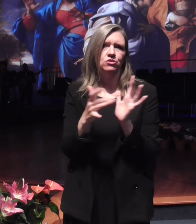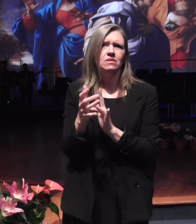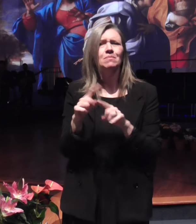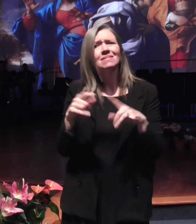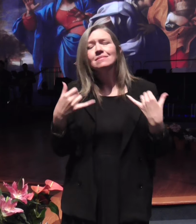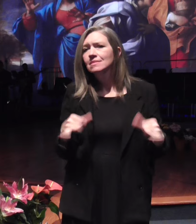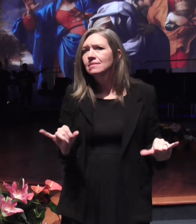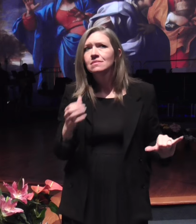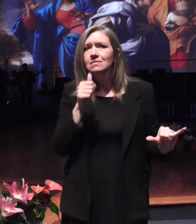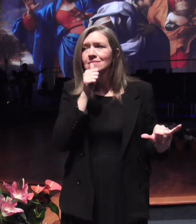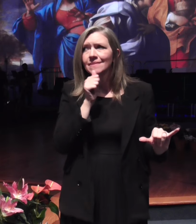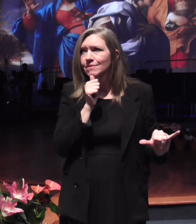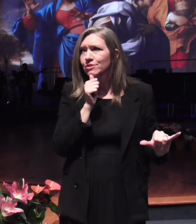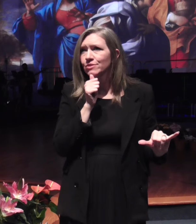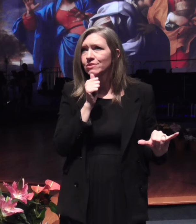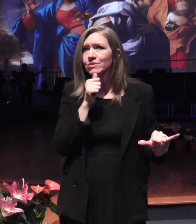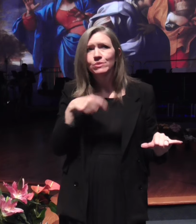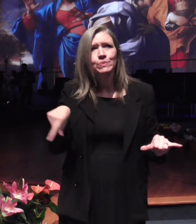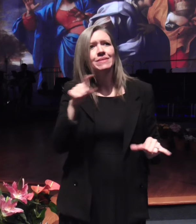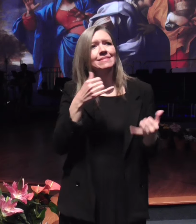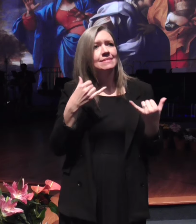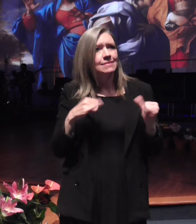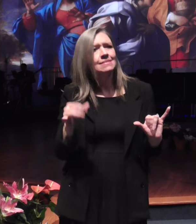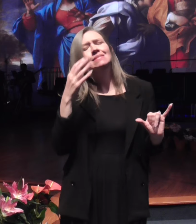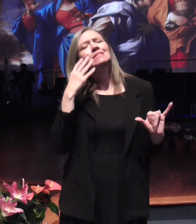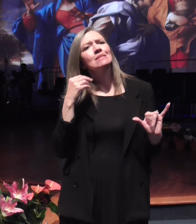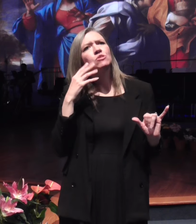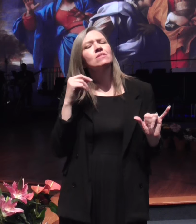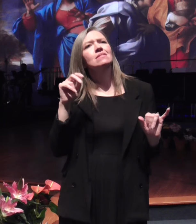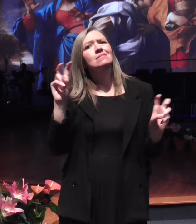through those experiences of crucifixion.